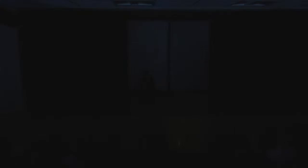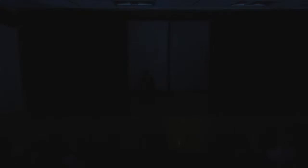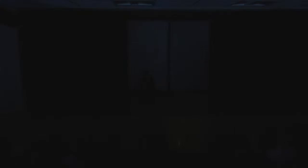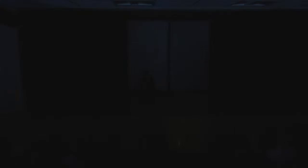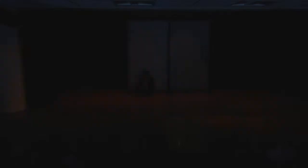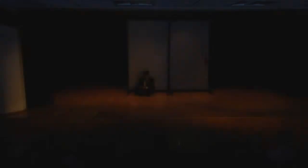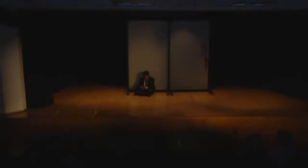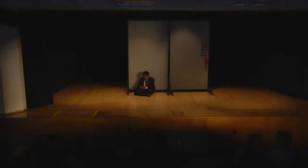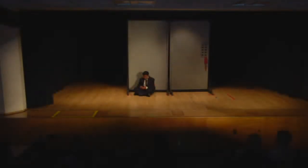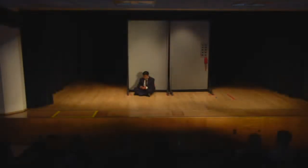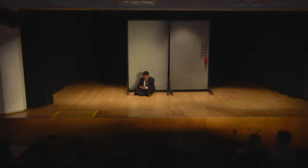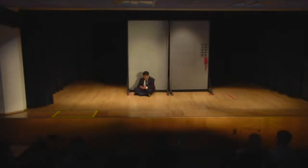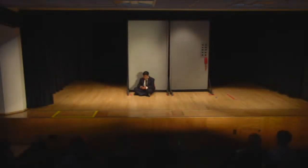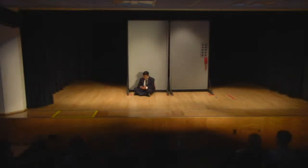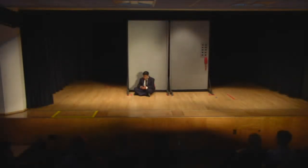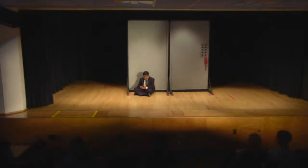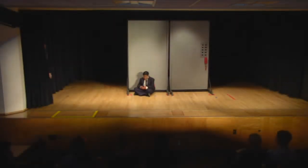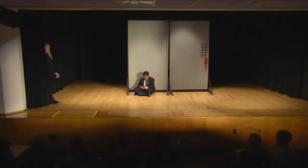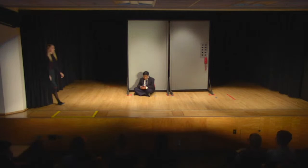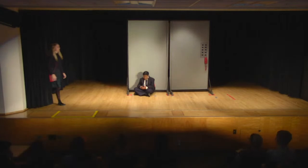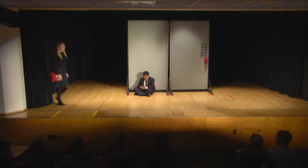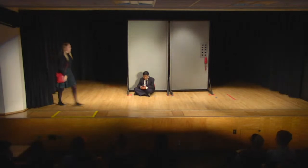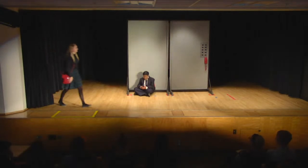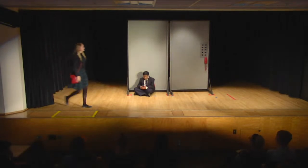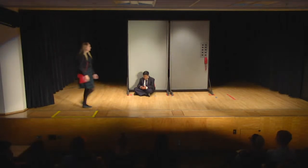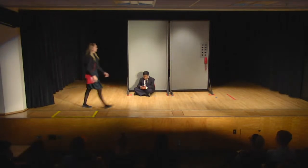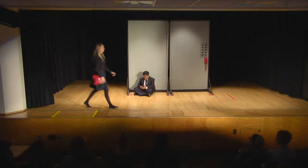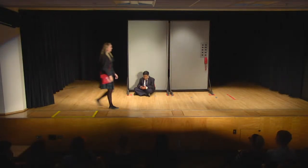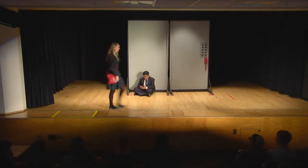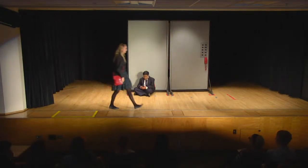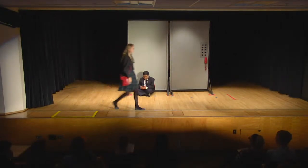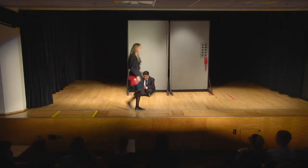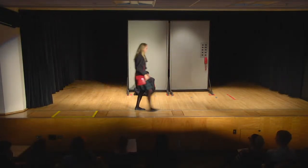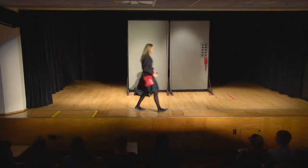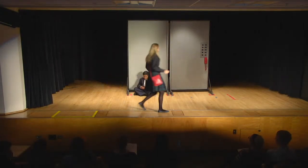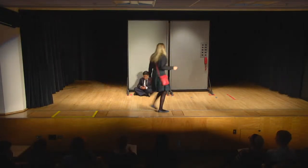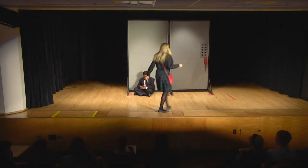Sam is sitting on the floor of the elevator, looking at his phone.